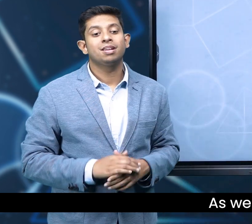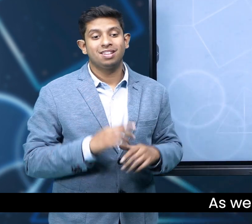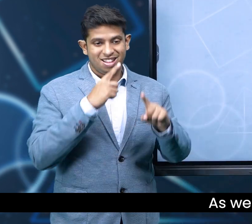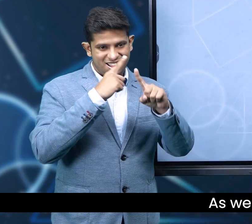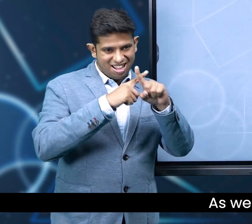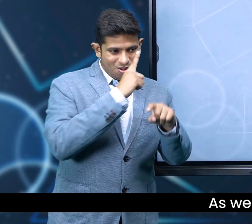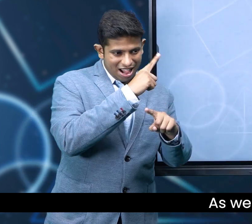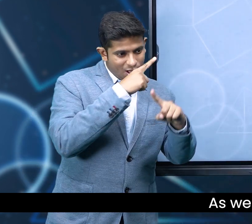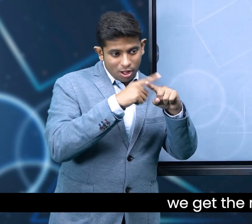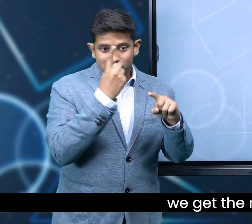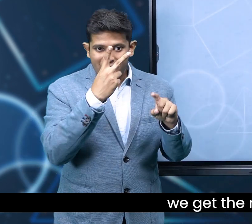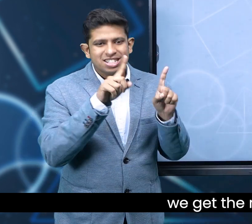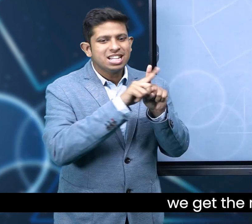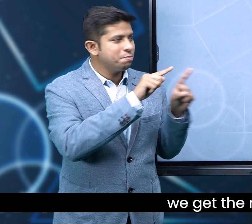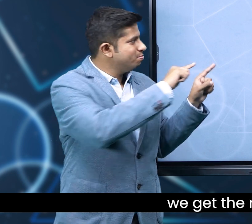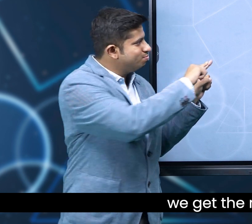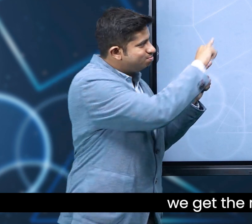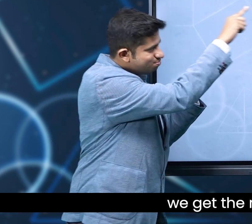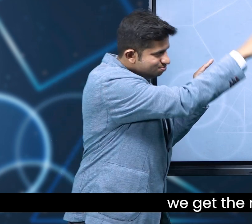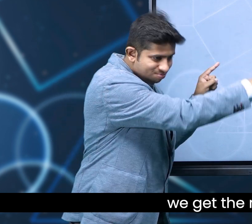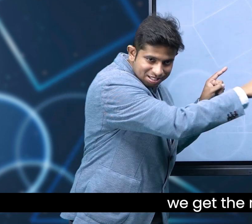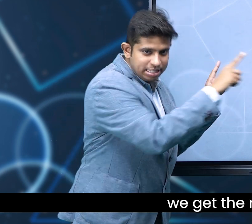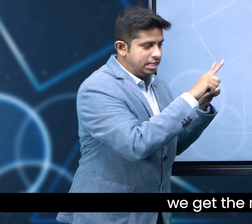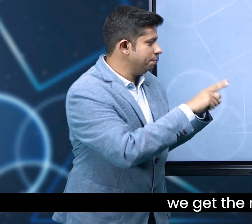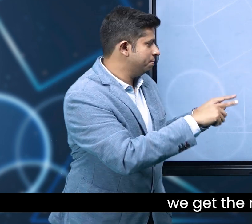As we can see that we get the number 12 by 1 into 12,